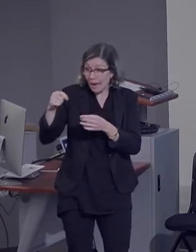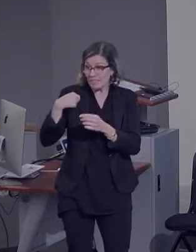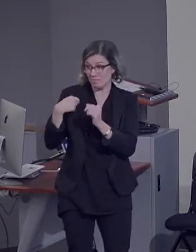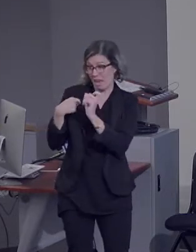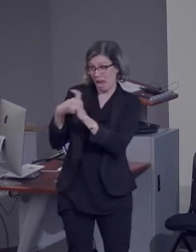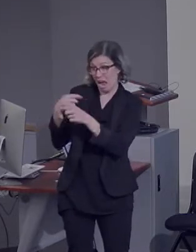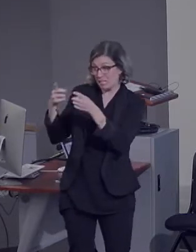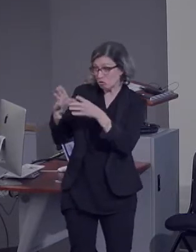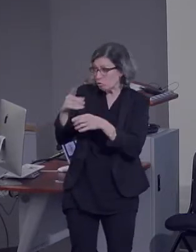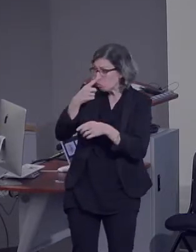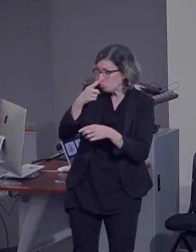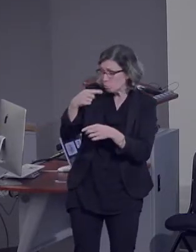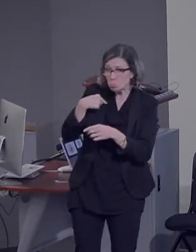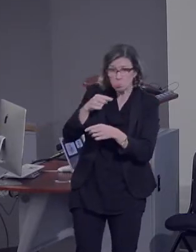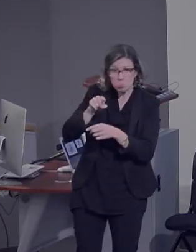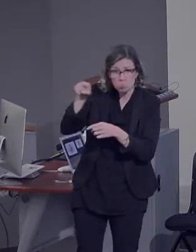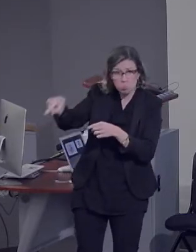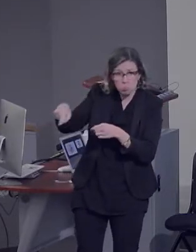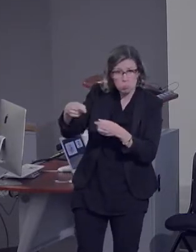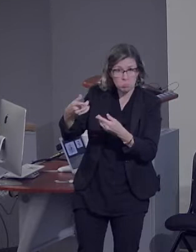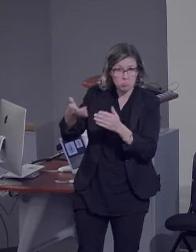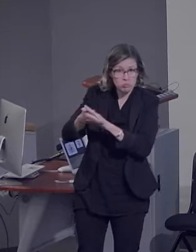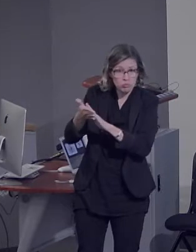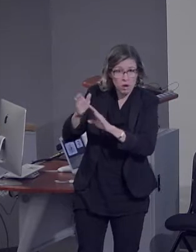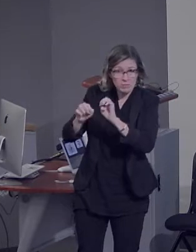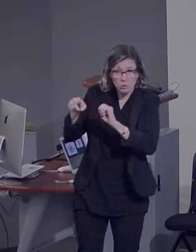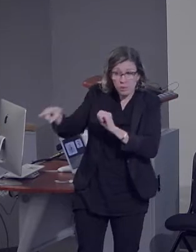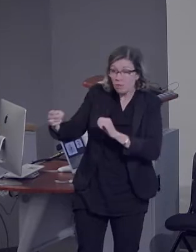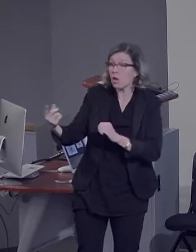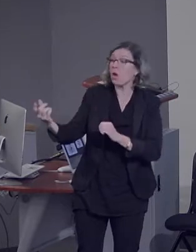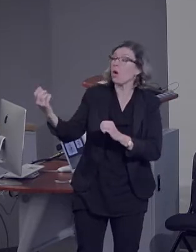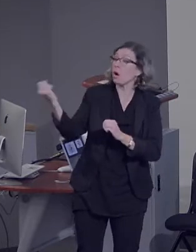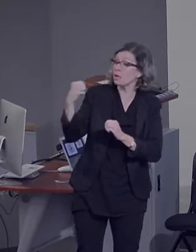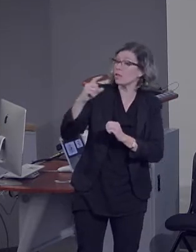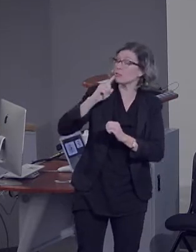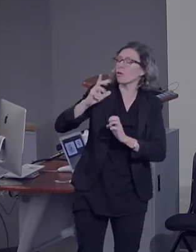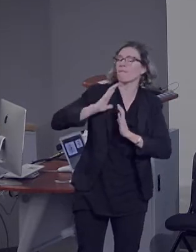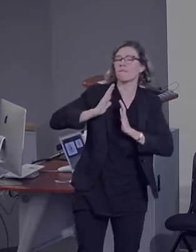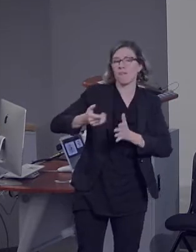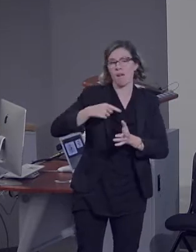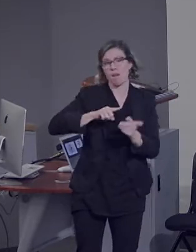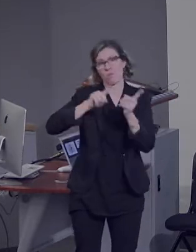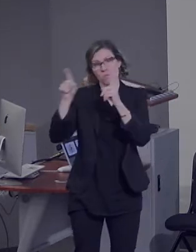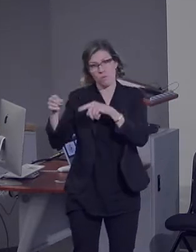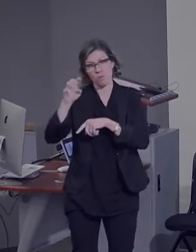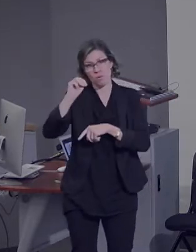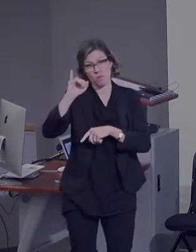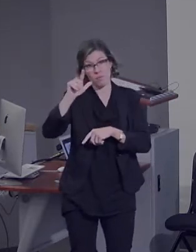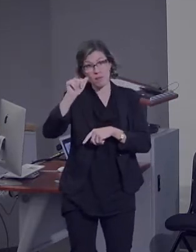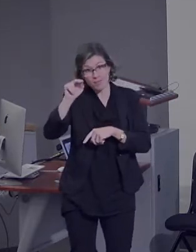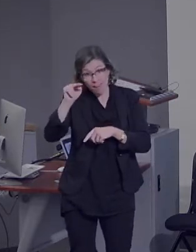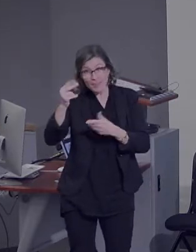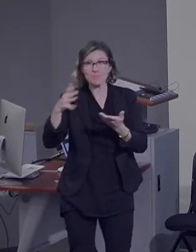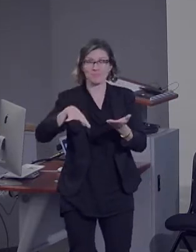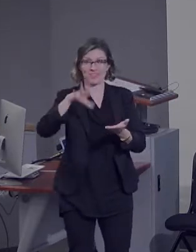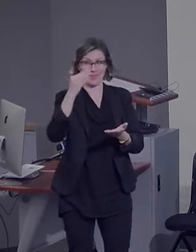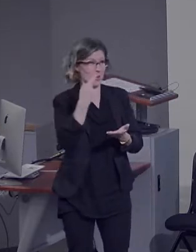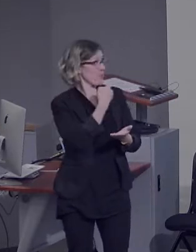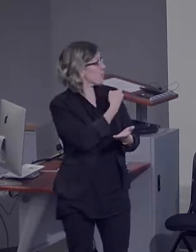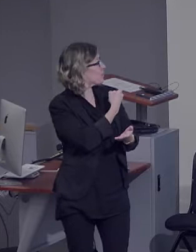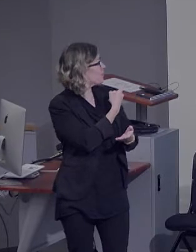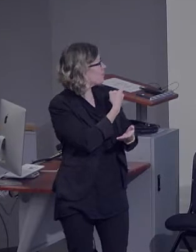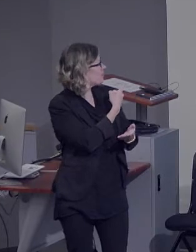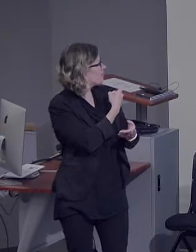I can do experiment there. He said, yes, sure. So we did experiment in Milano, and we found what you see here. So